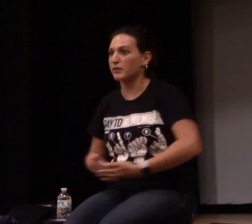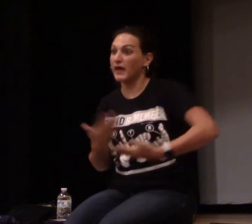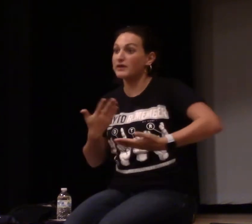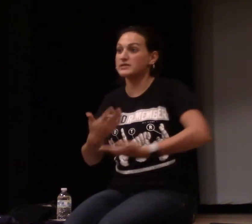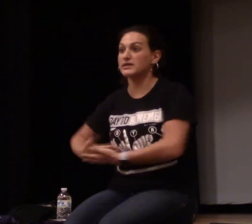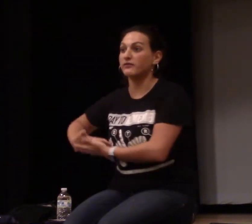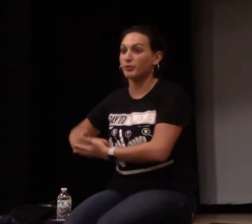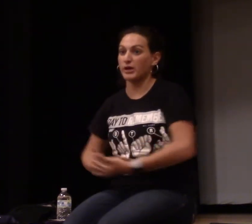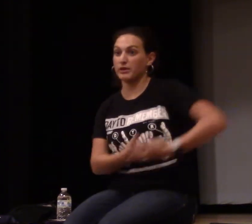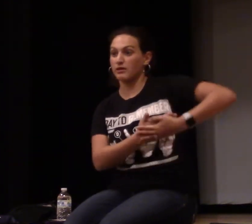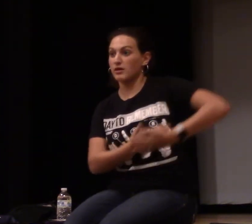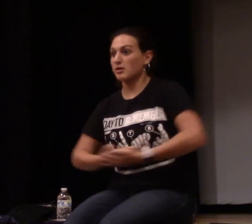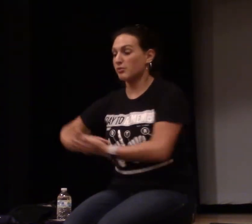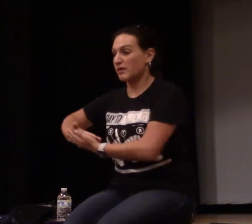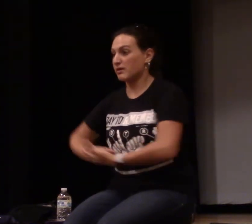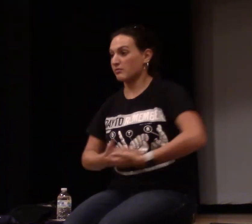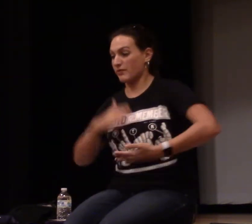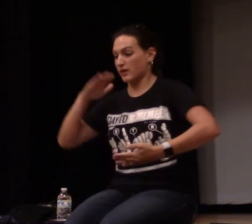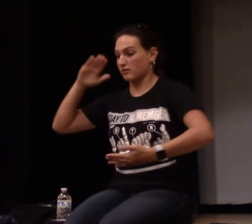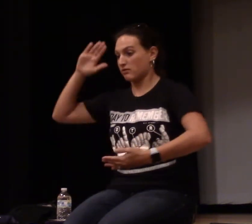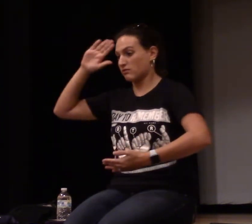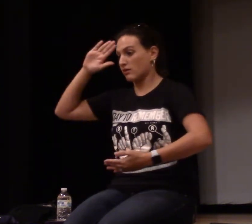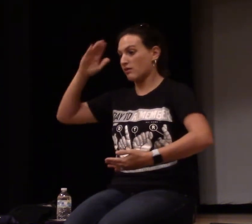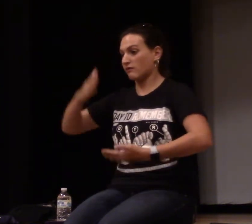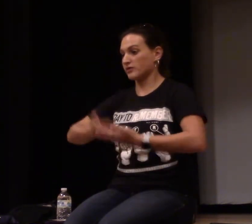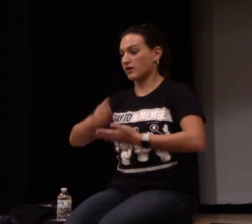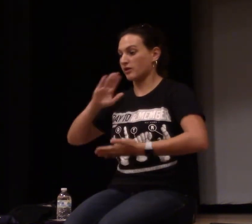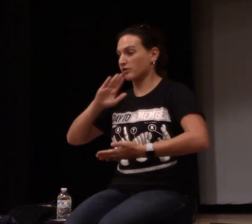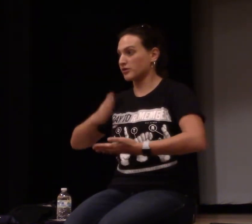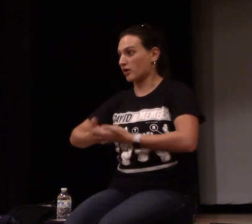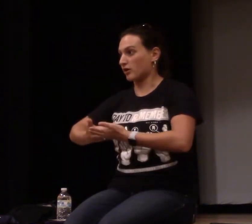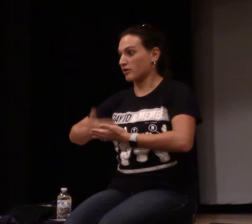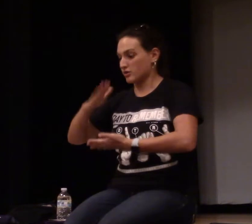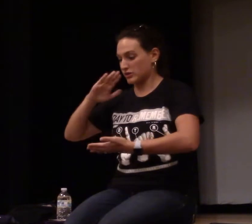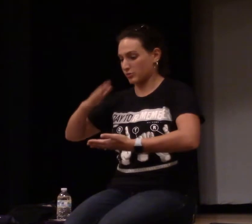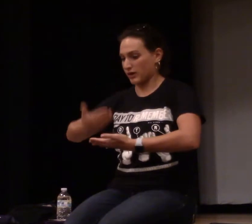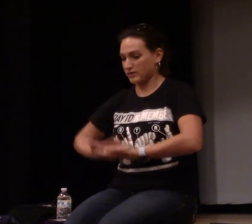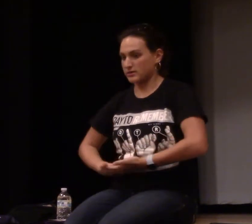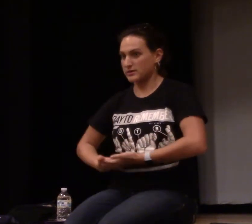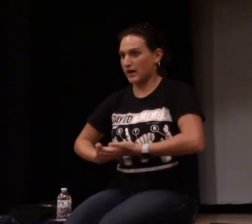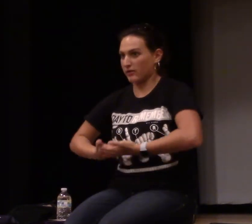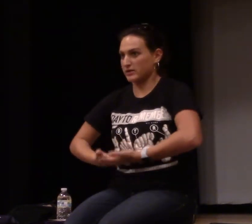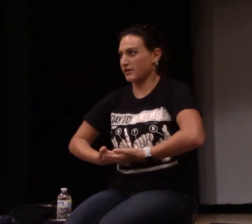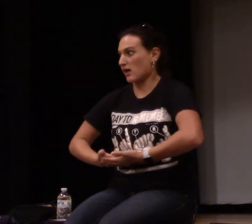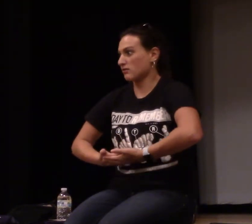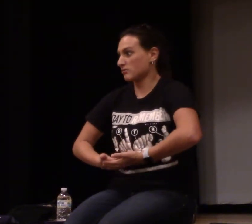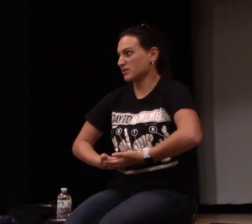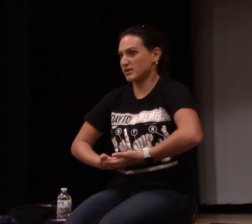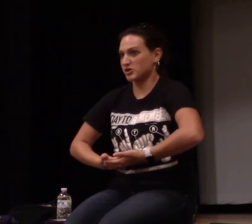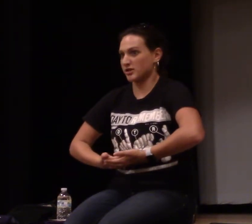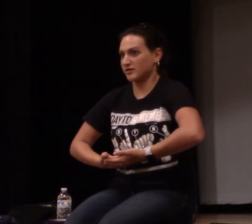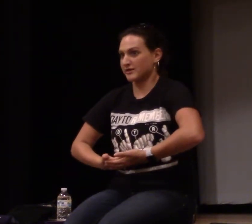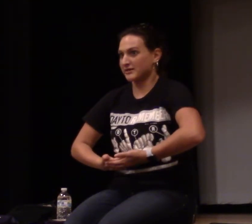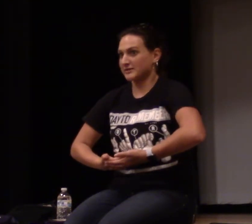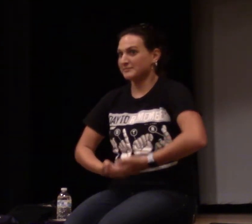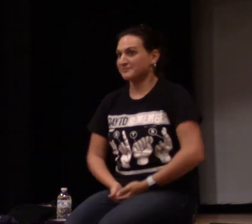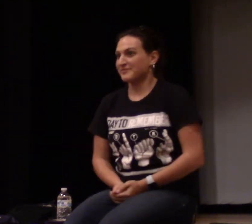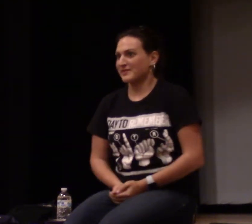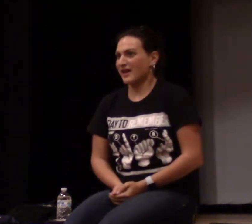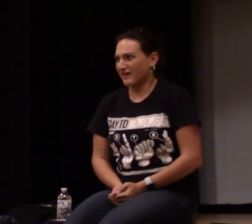is the sign for baby. Baby, but then for son or daughter, you just bring it down into that position. Yeah. Anything